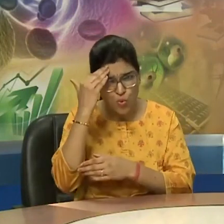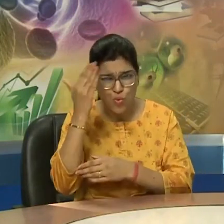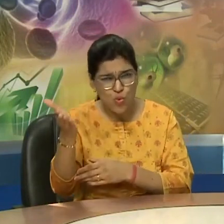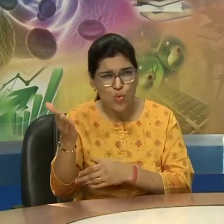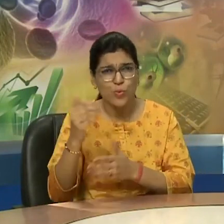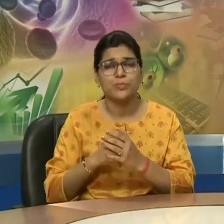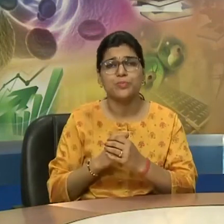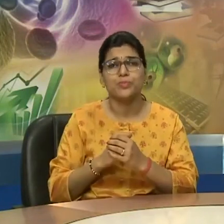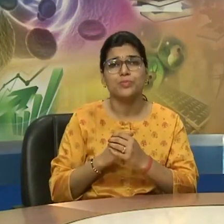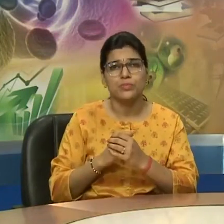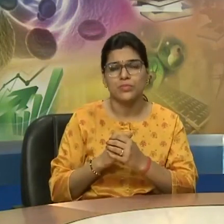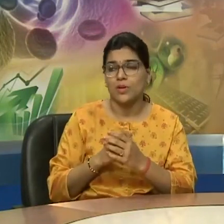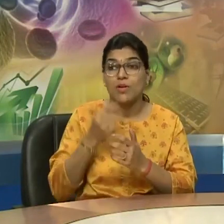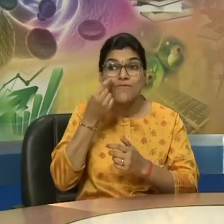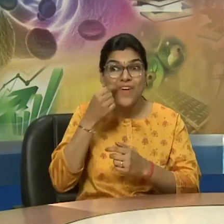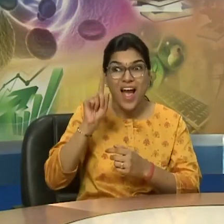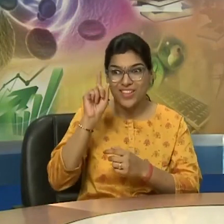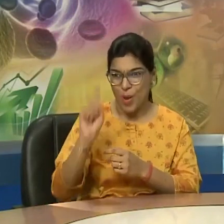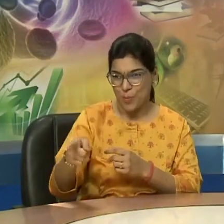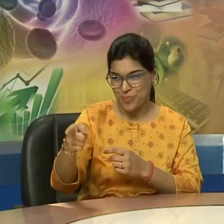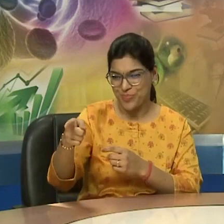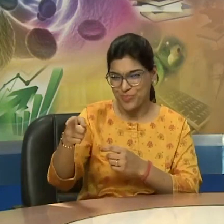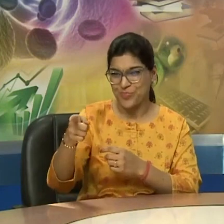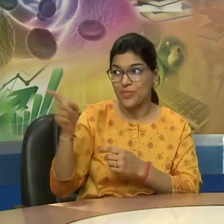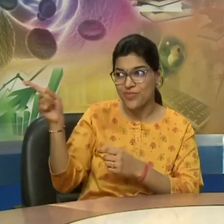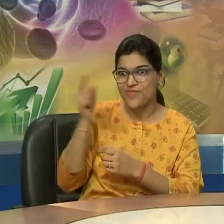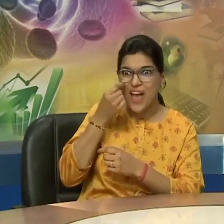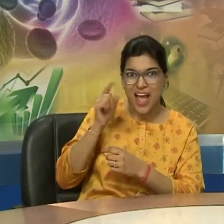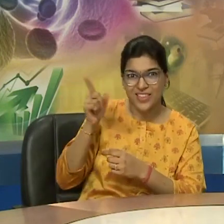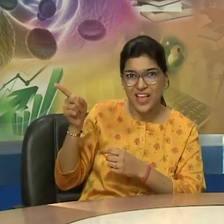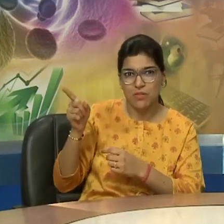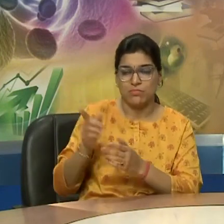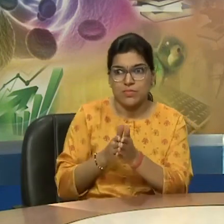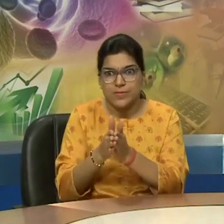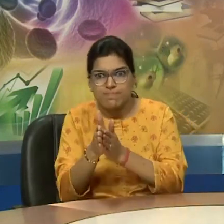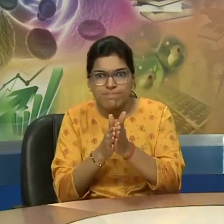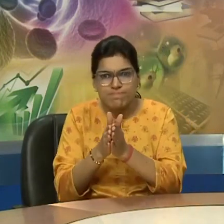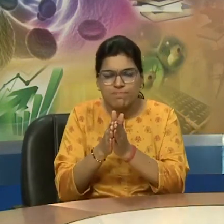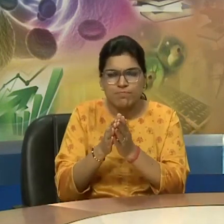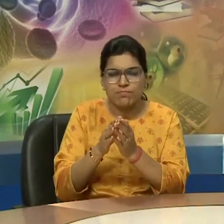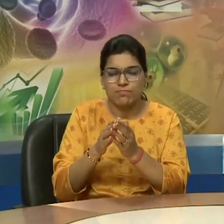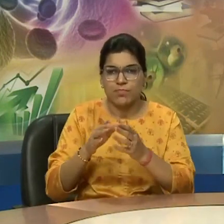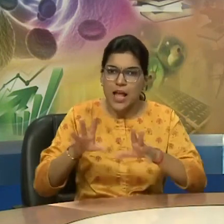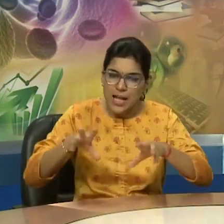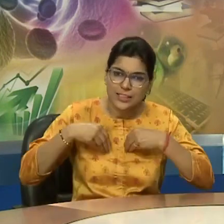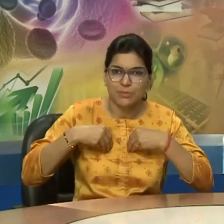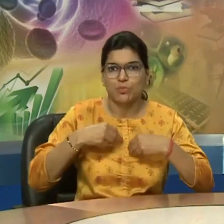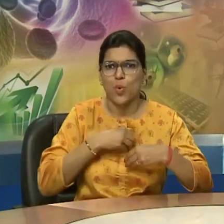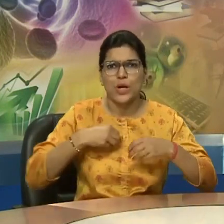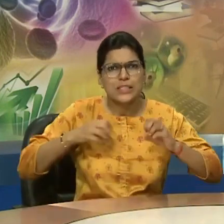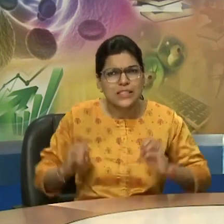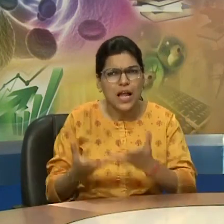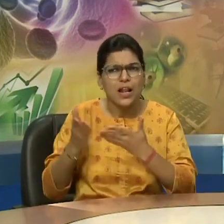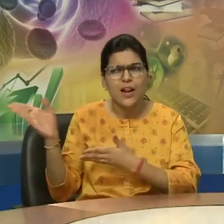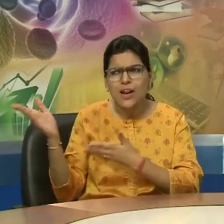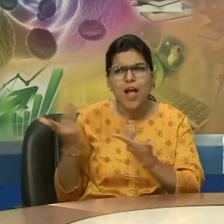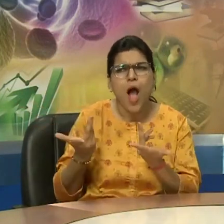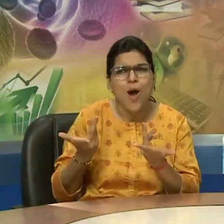Grandma said, "Do you know that what motivated your